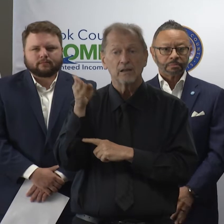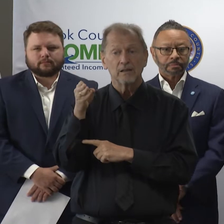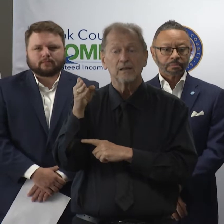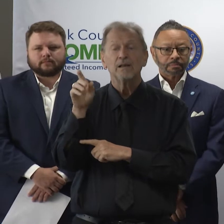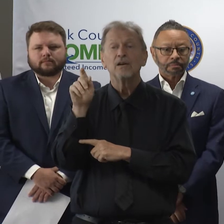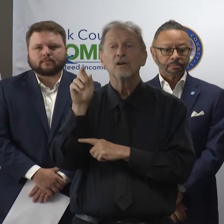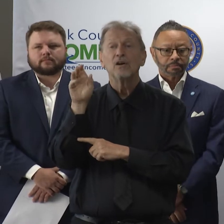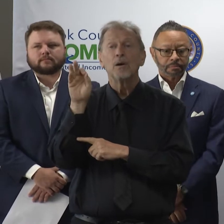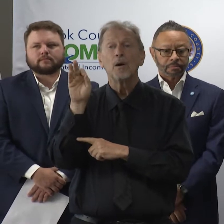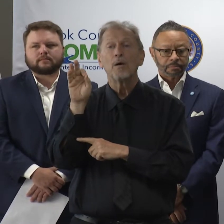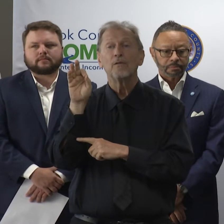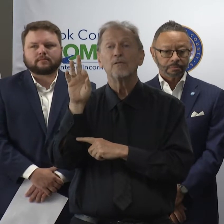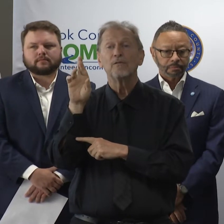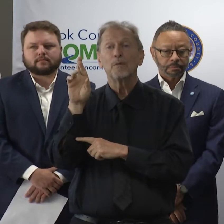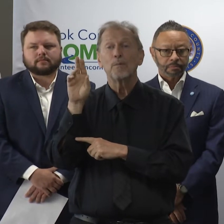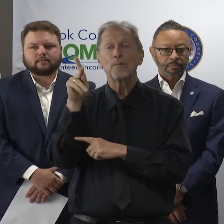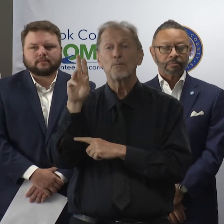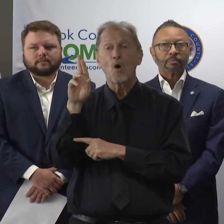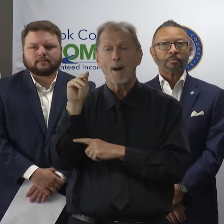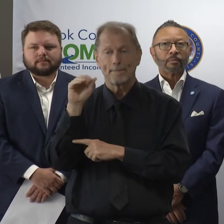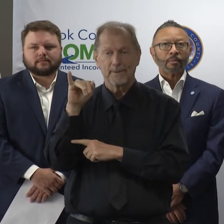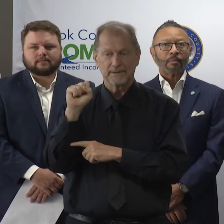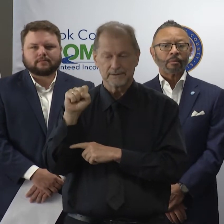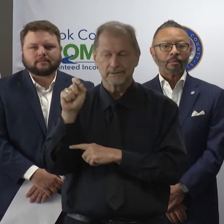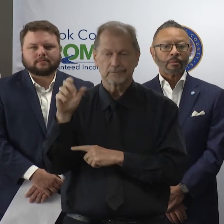www.engagecookcounty.com/promise to learn more and sign up for updates.